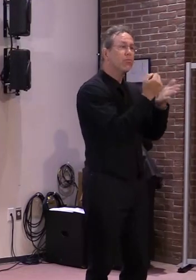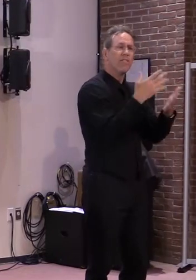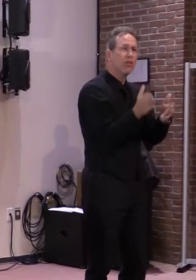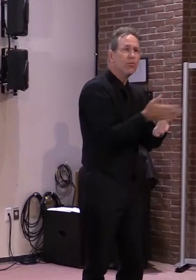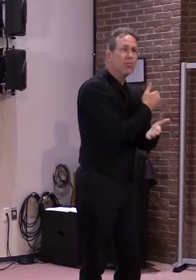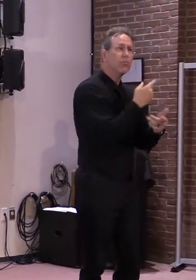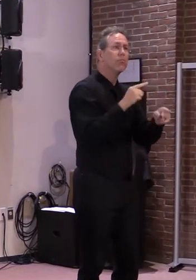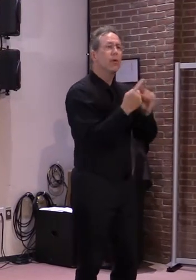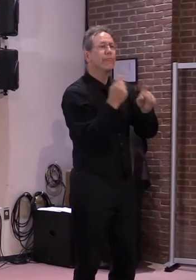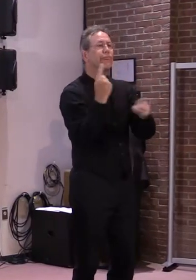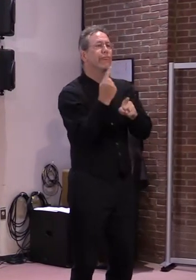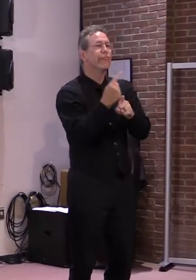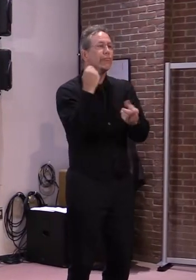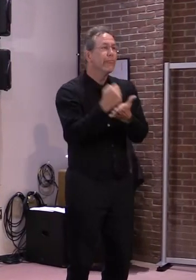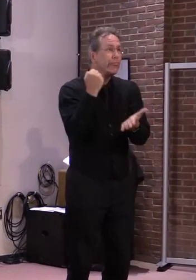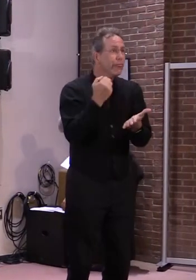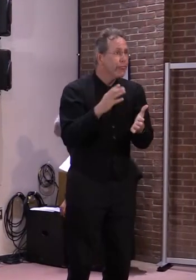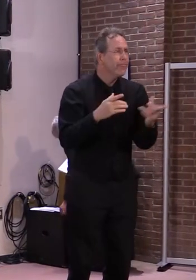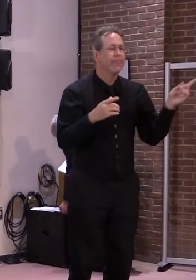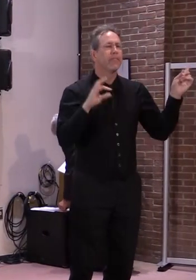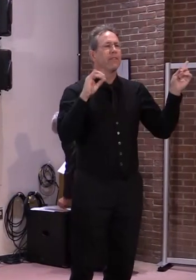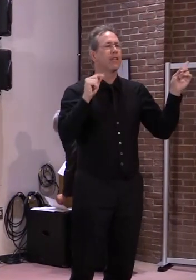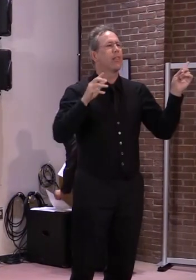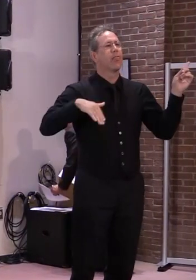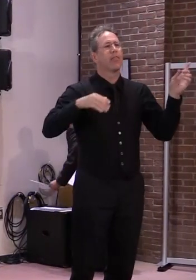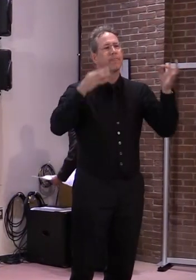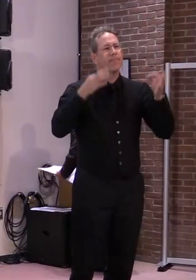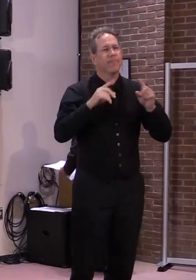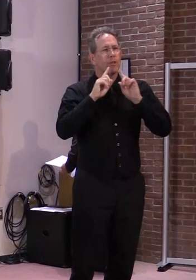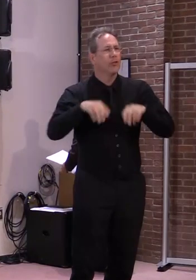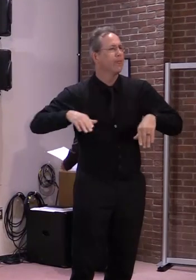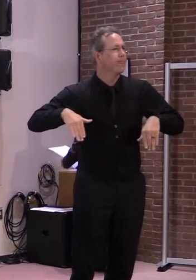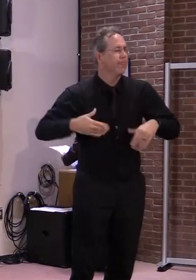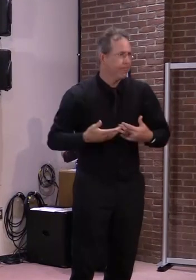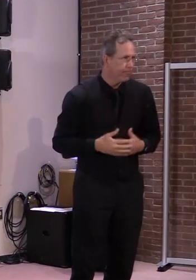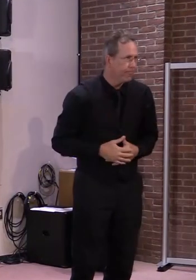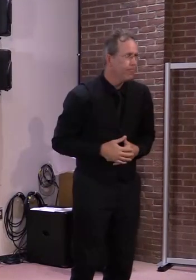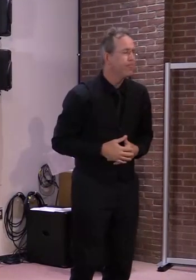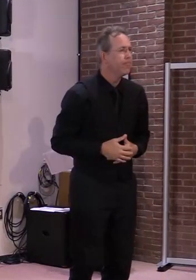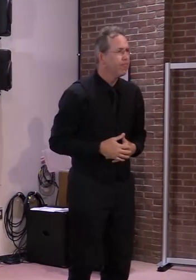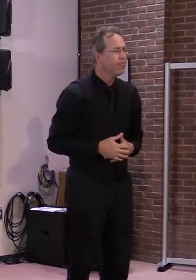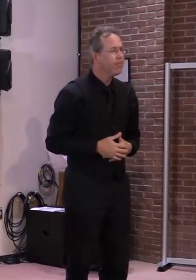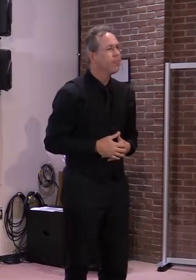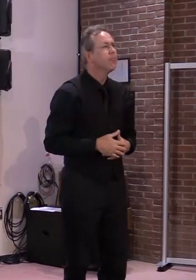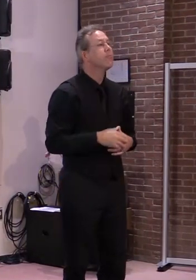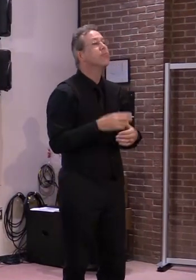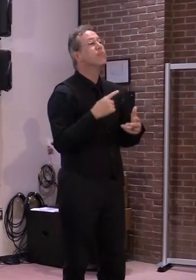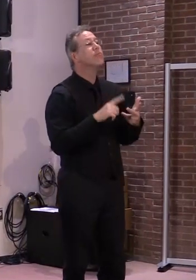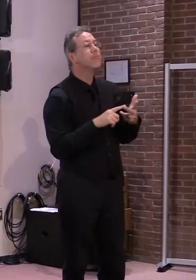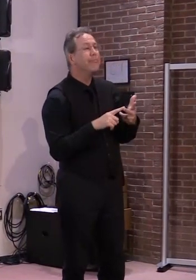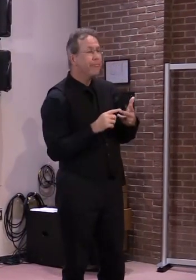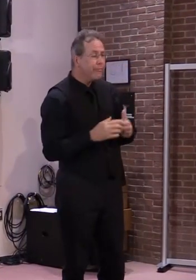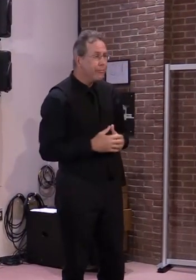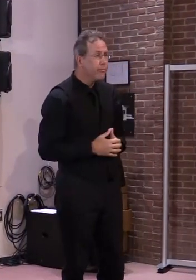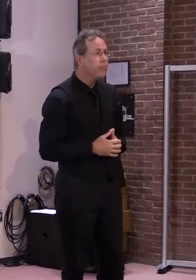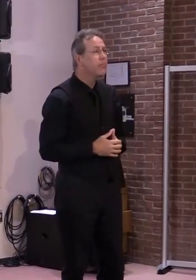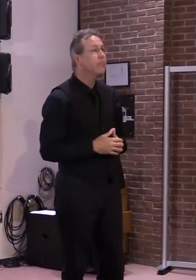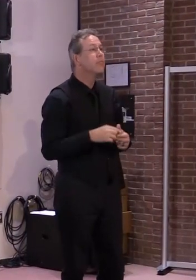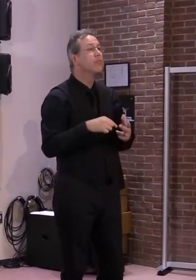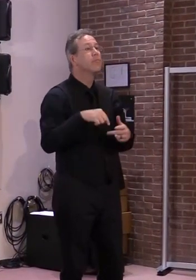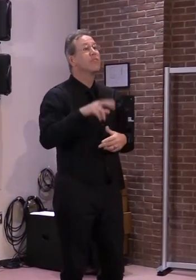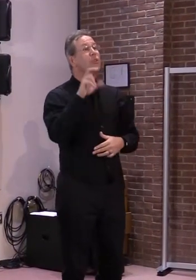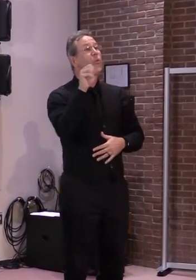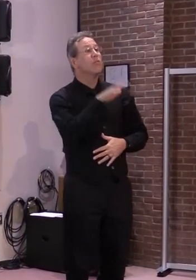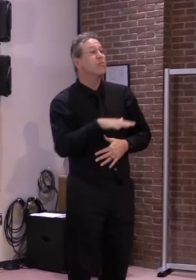that process at all. They also said that as a country, we've hit 70%